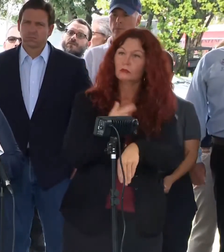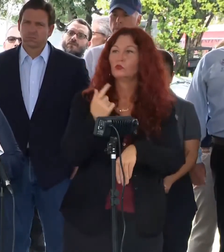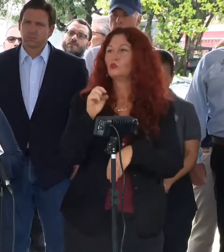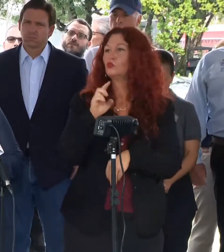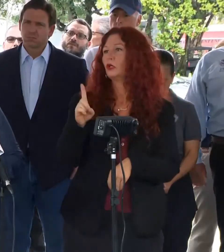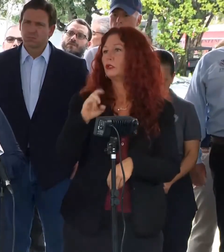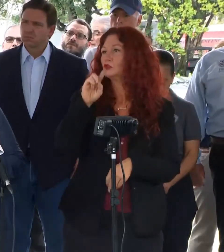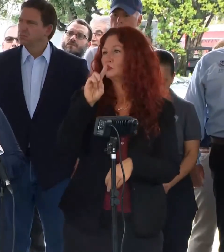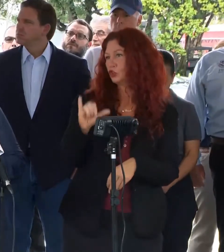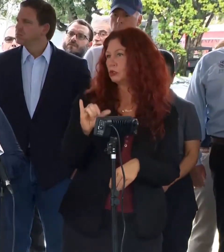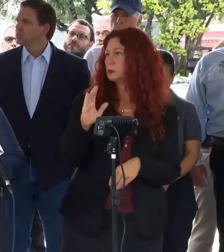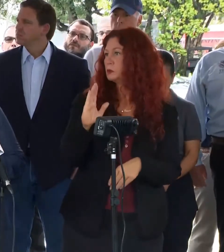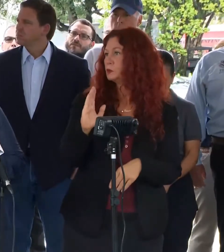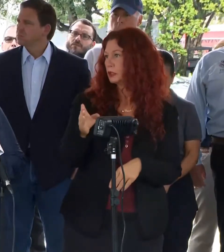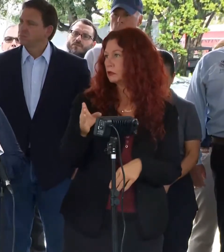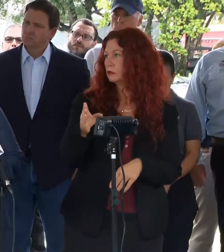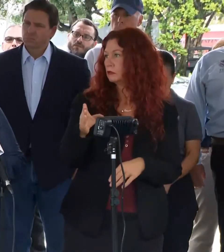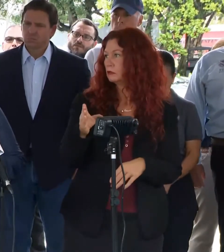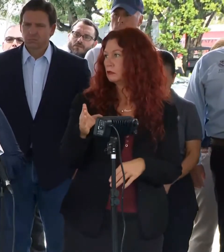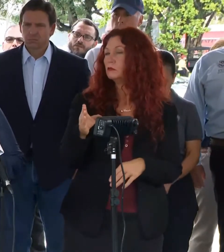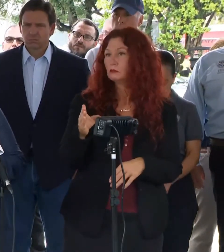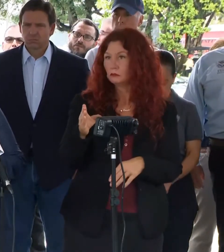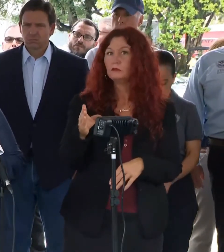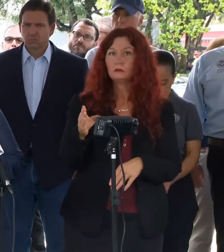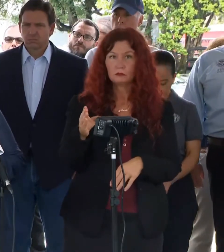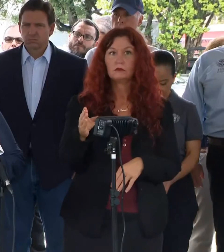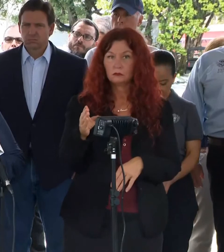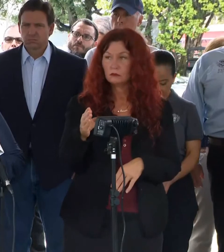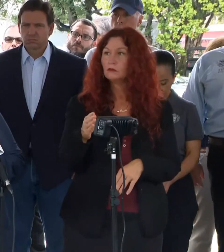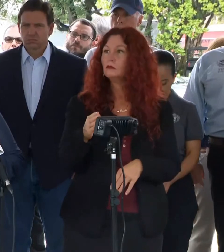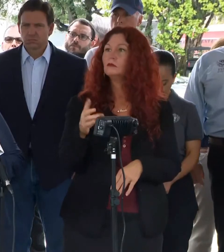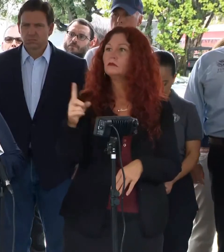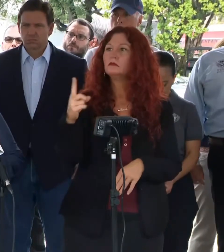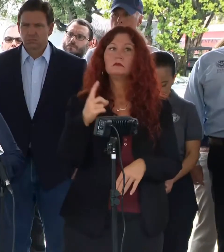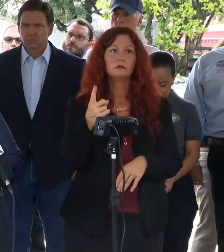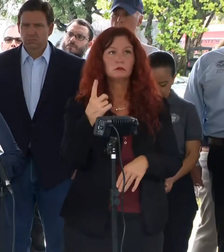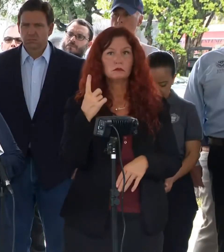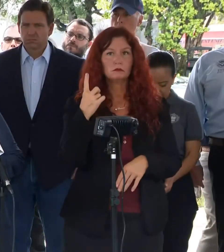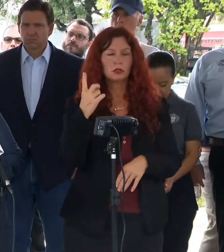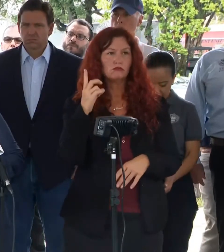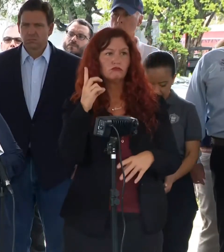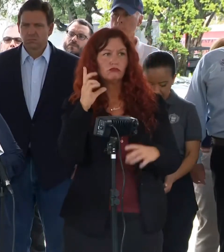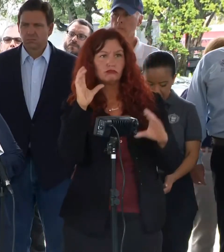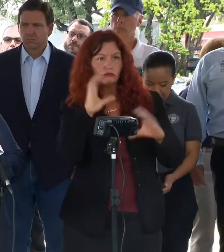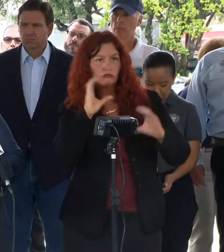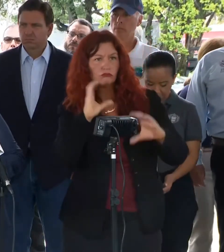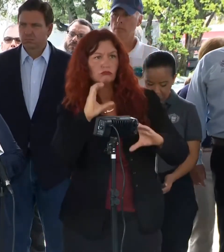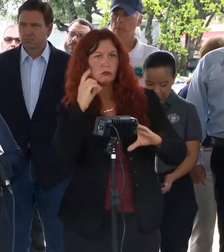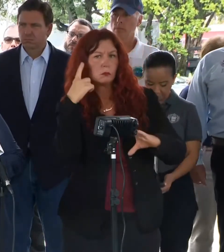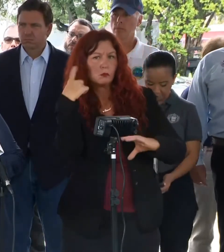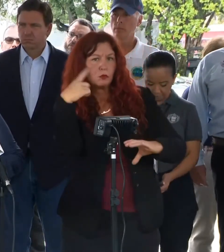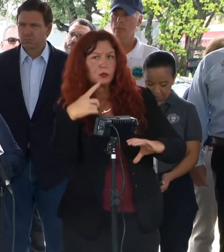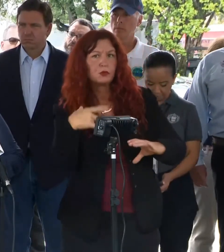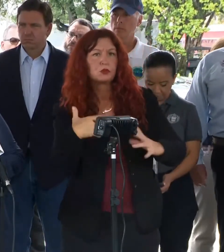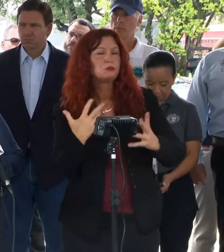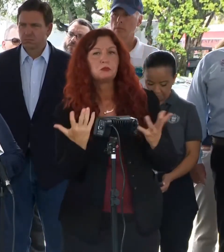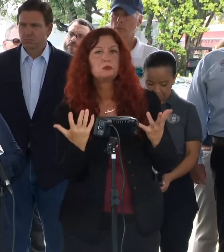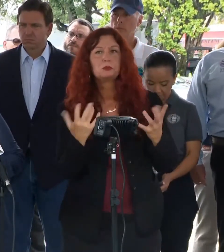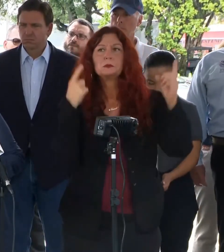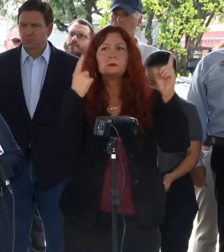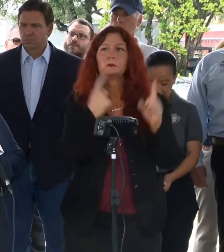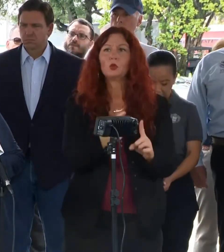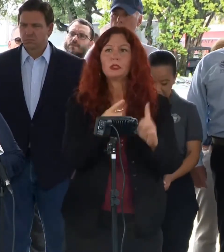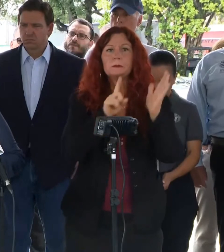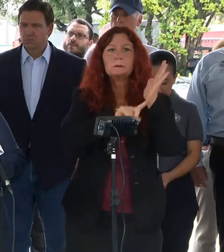be asking the grand jury to look at this matter. And what will it be seeking? I'm sorry? What will it